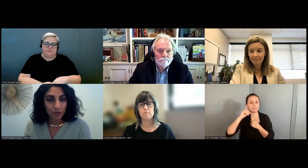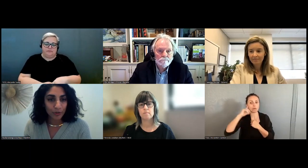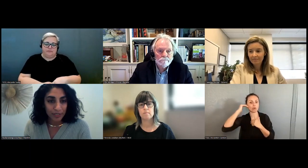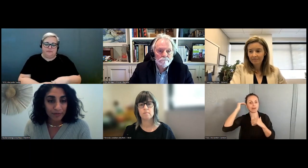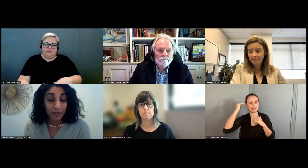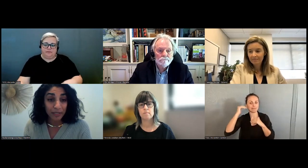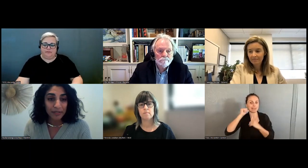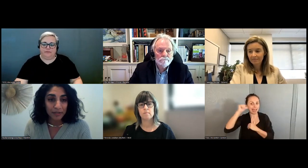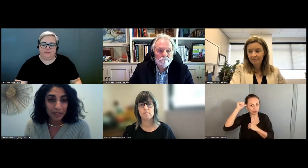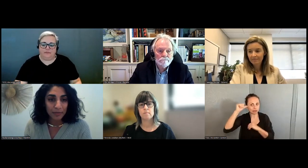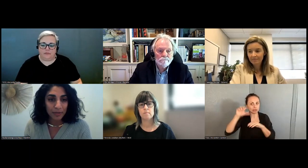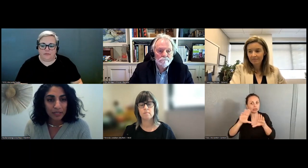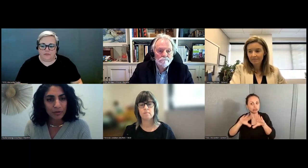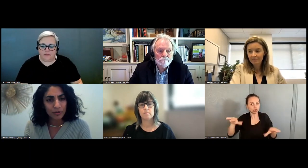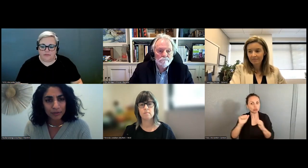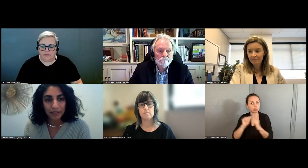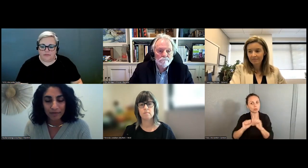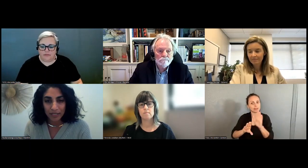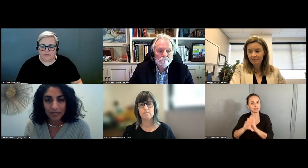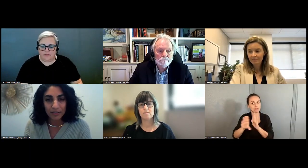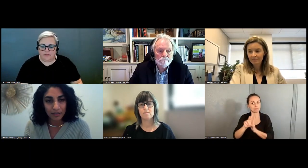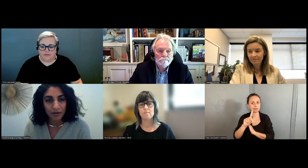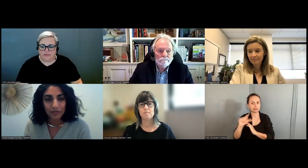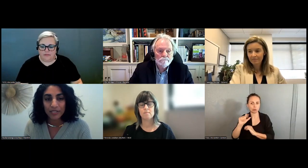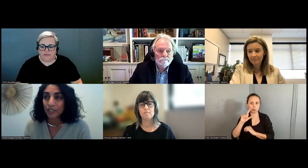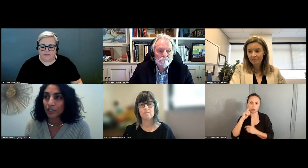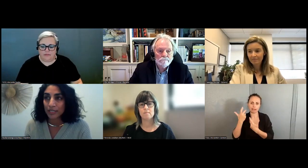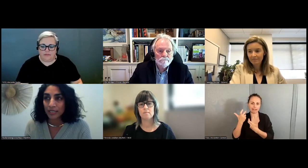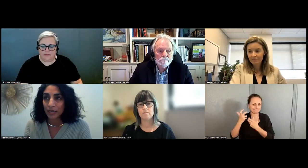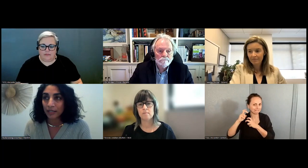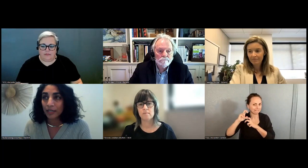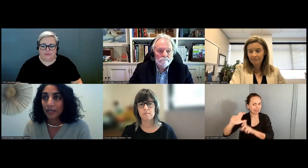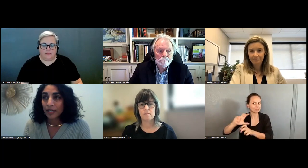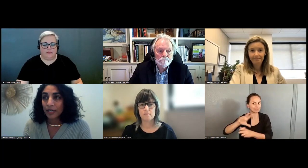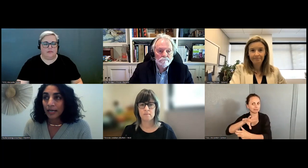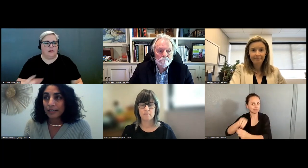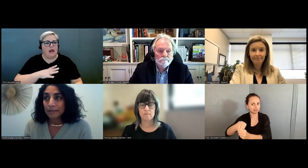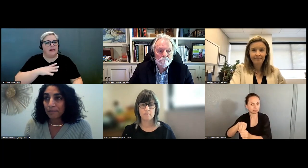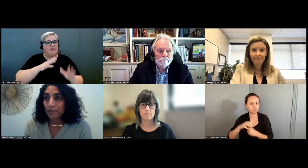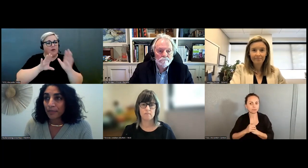and children with developmental disabilities, so are really invested in the conversation today.